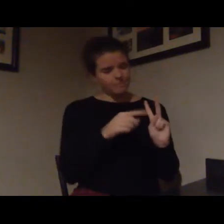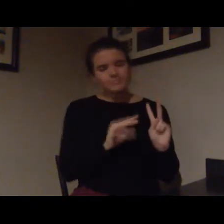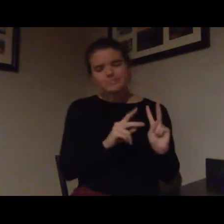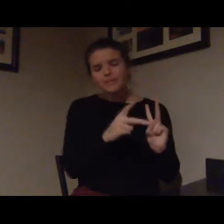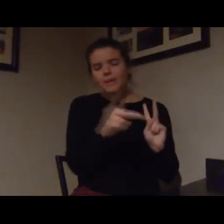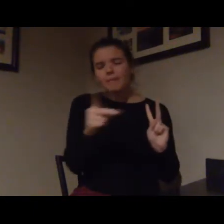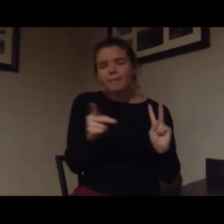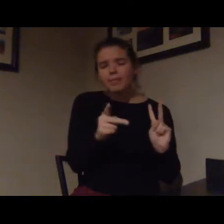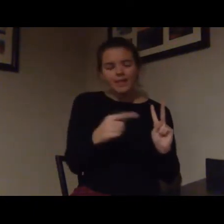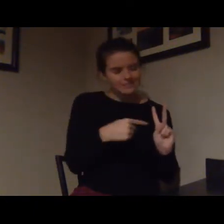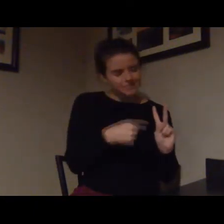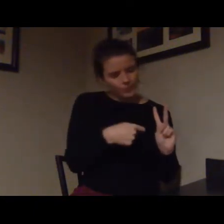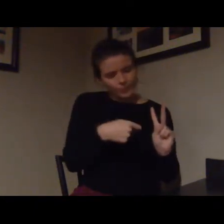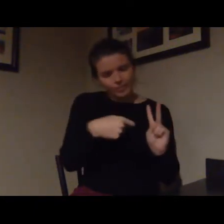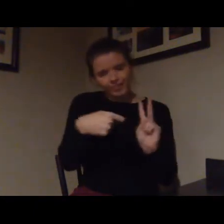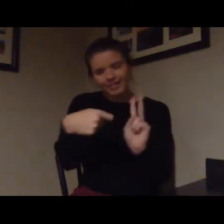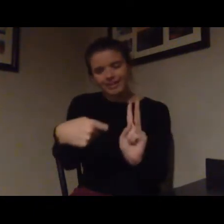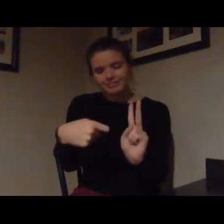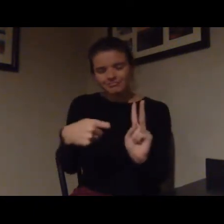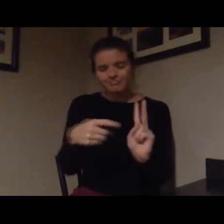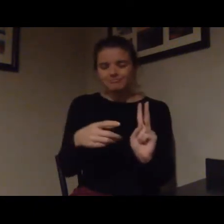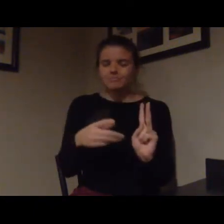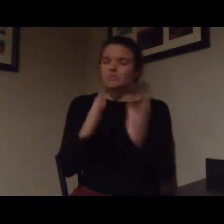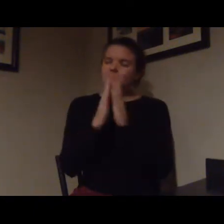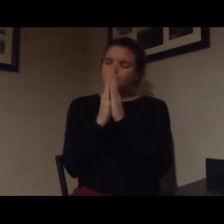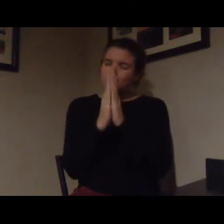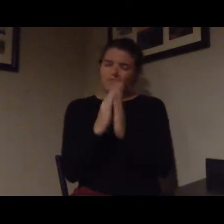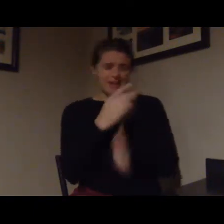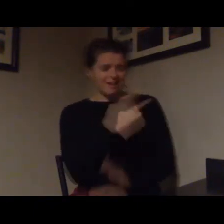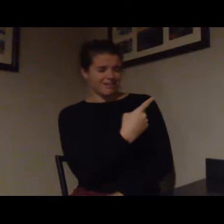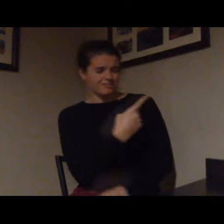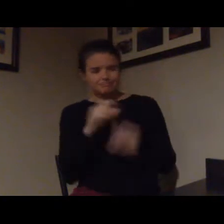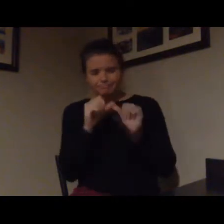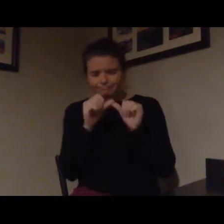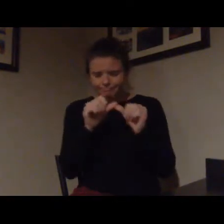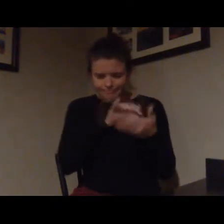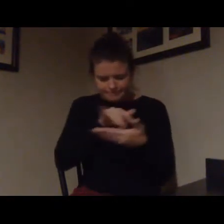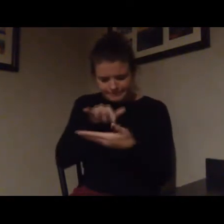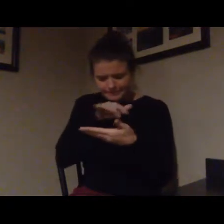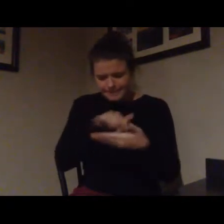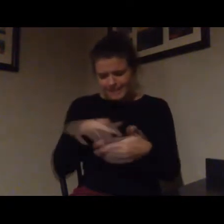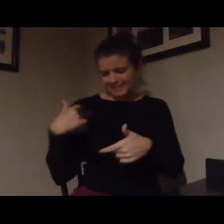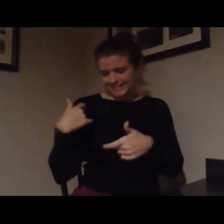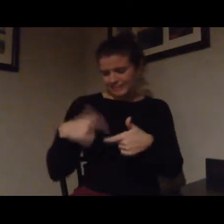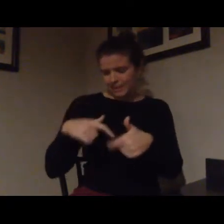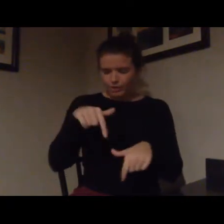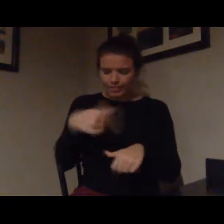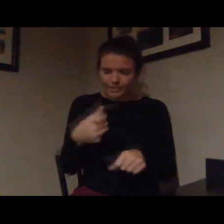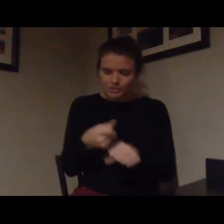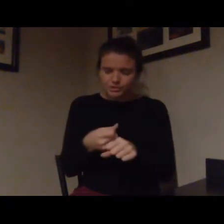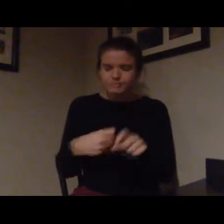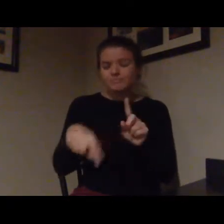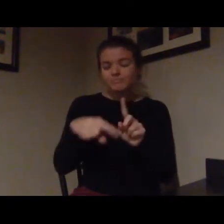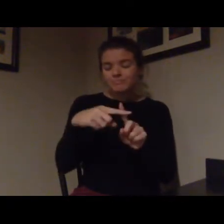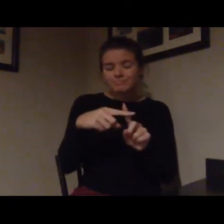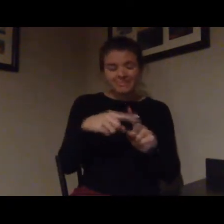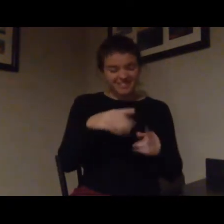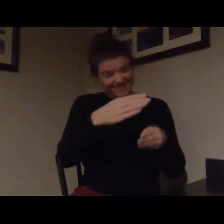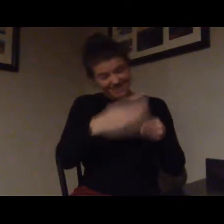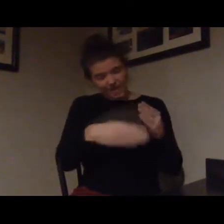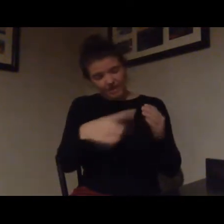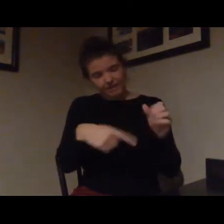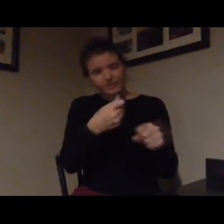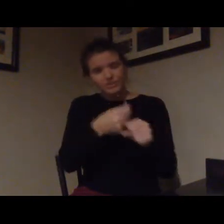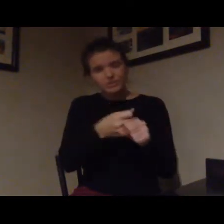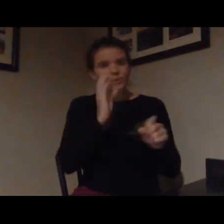you're leading them to. We pray for them as they continue to study Spanish during this year, and then also as they transition at the end of the year and